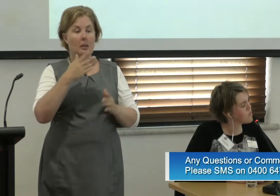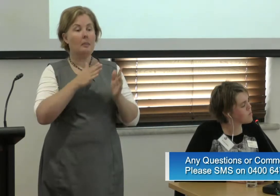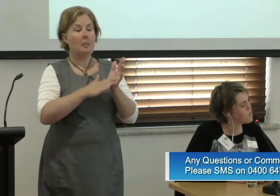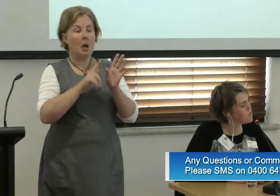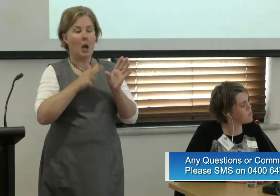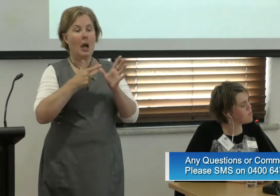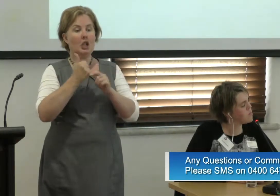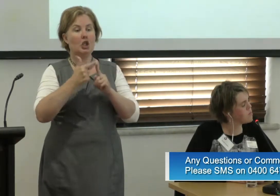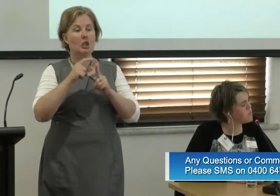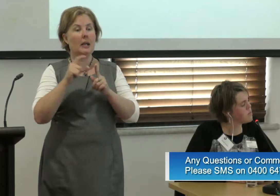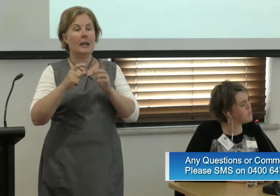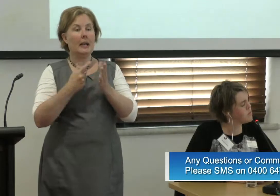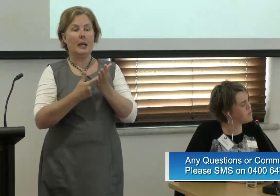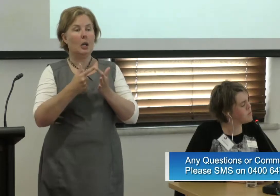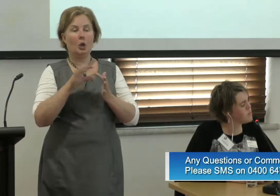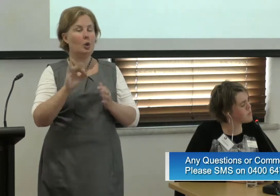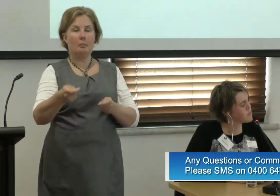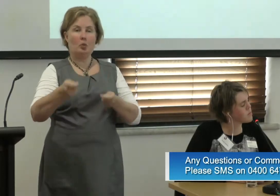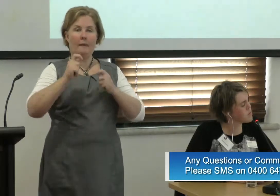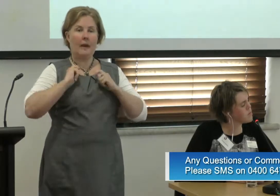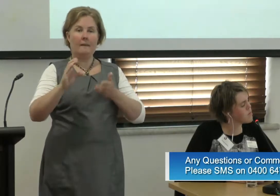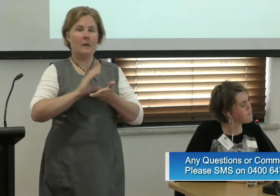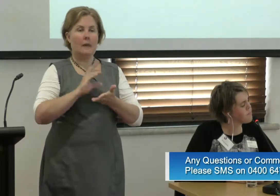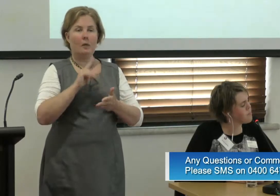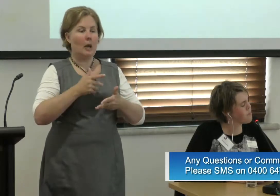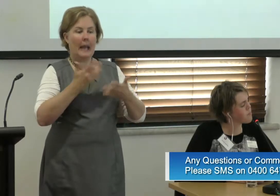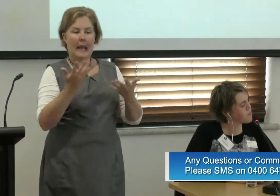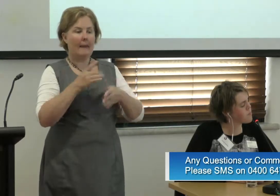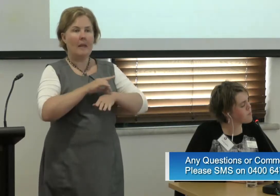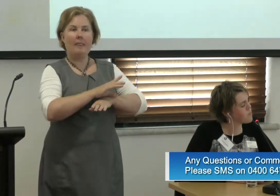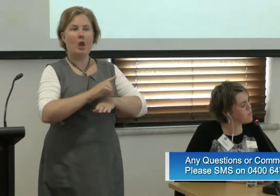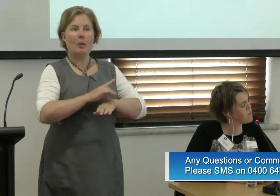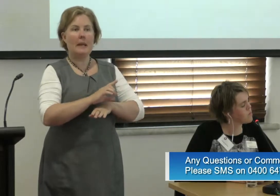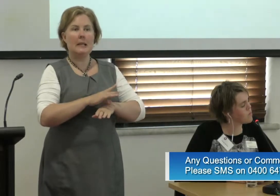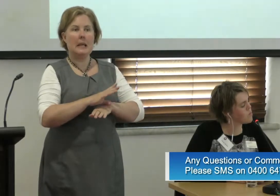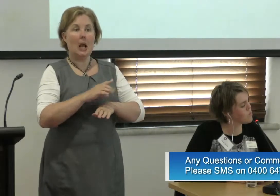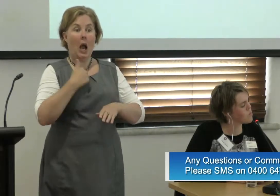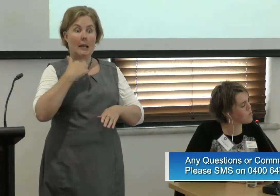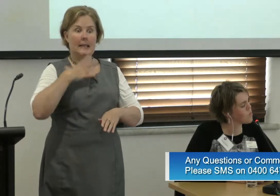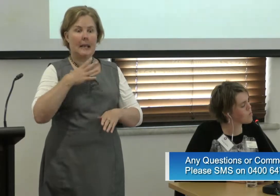the therapies that I need to keep my body working and keep me out of aged care.